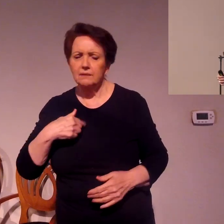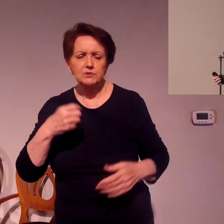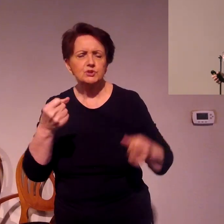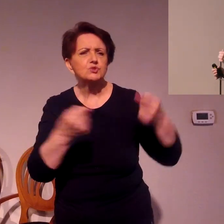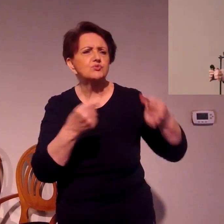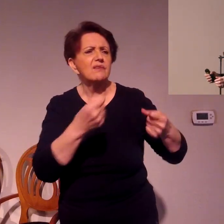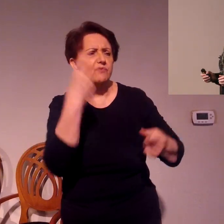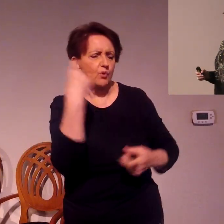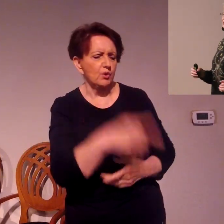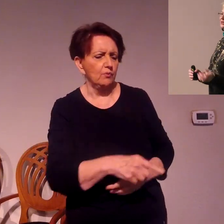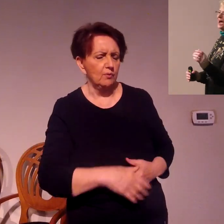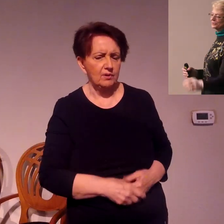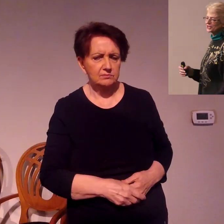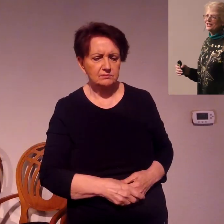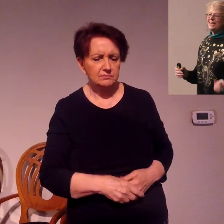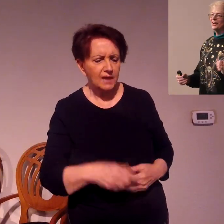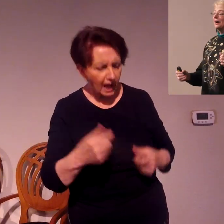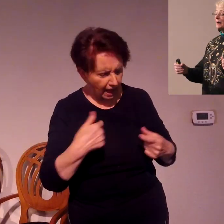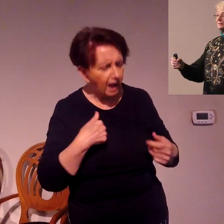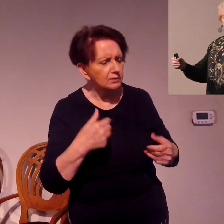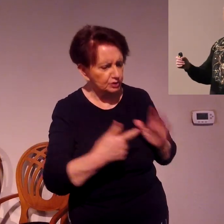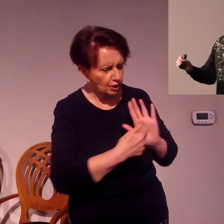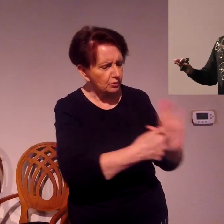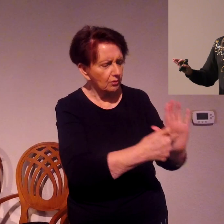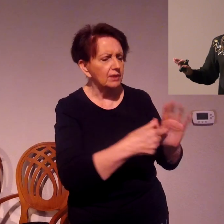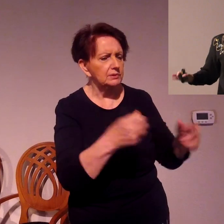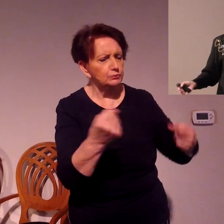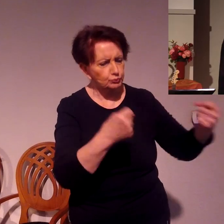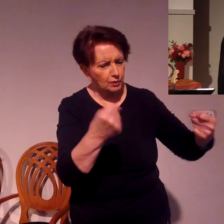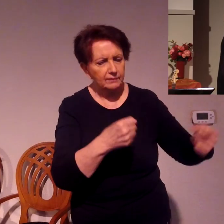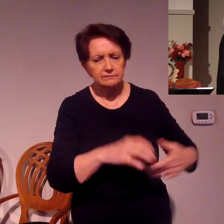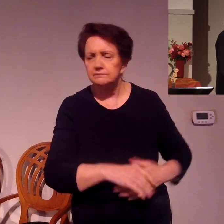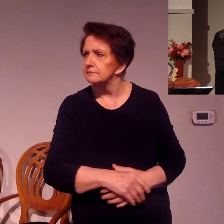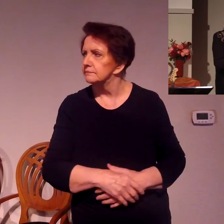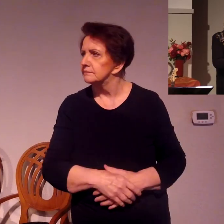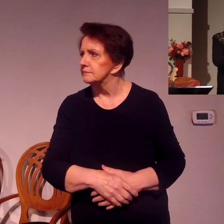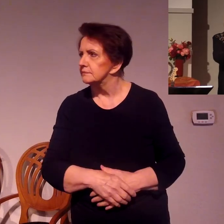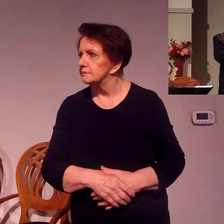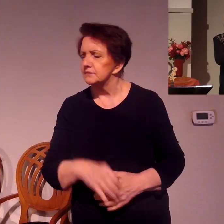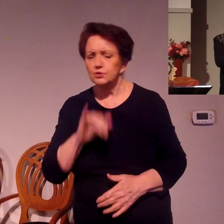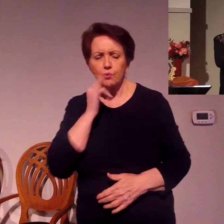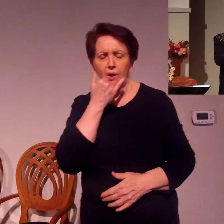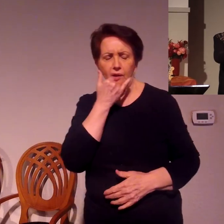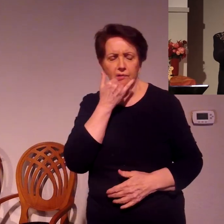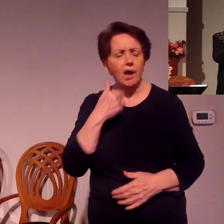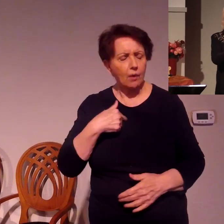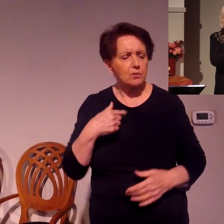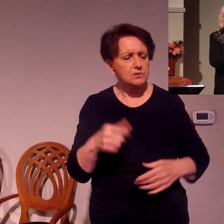you, okay? Let me just drive for you. I'll show you how to, you're going the wrong way. I'm going to drive for you.